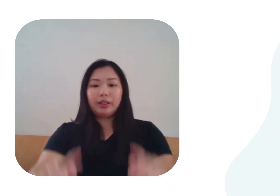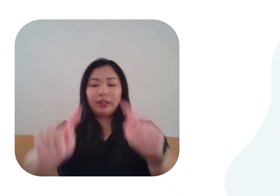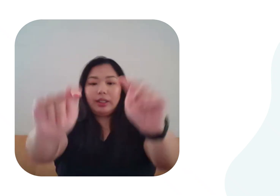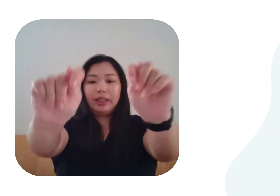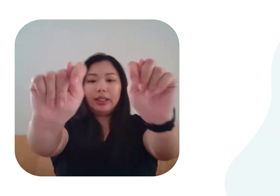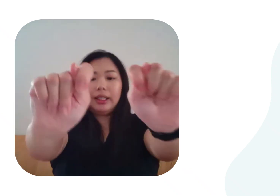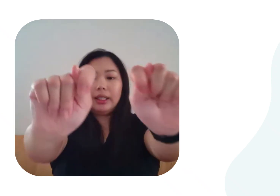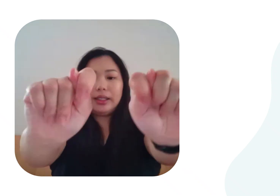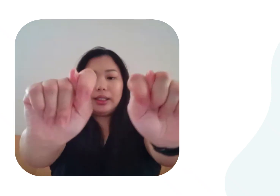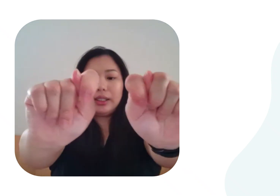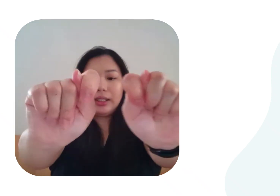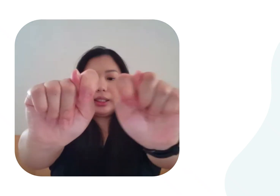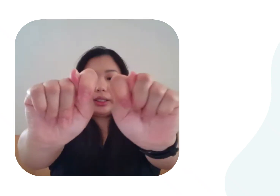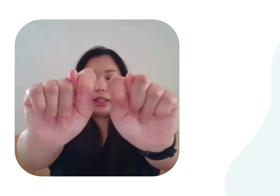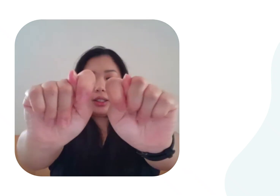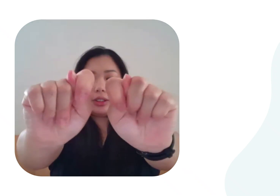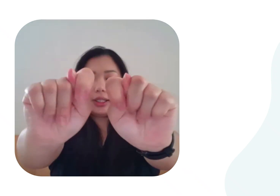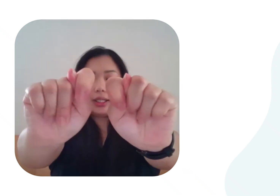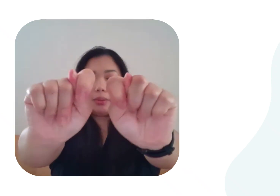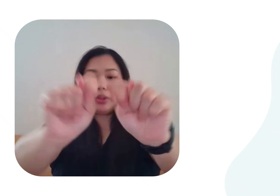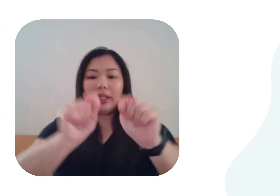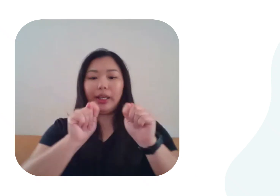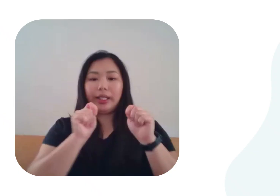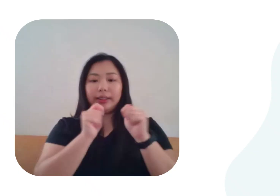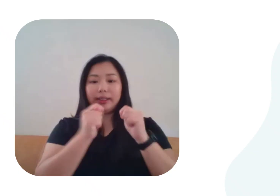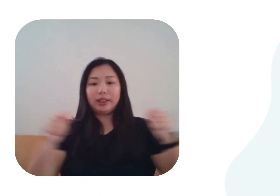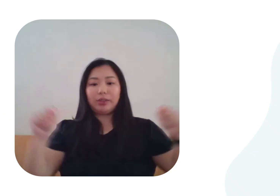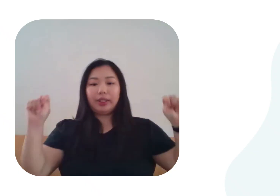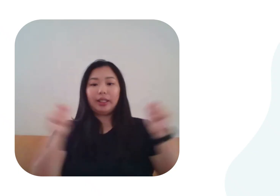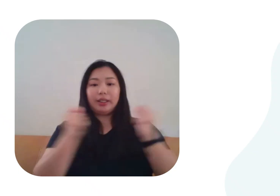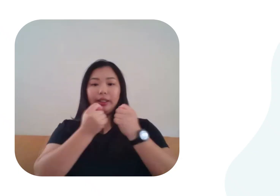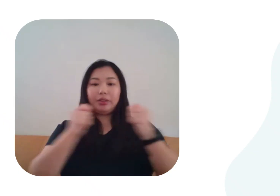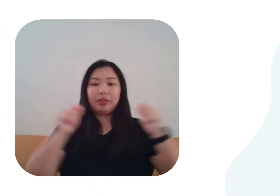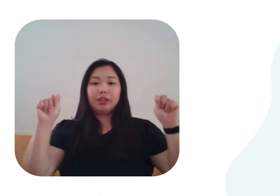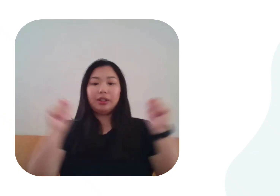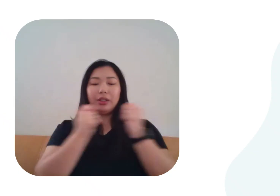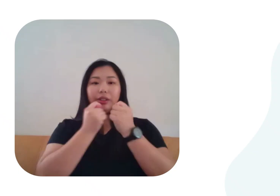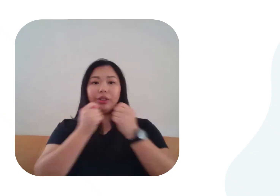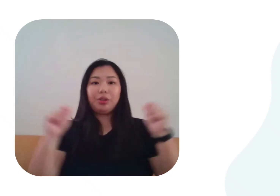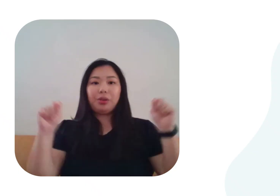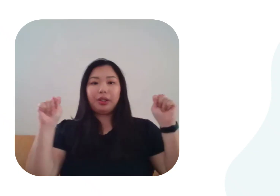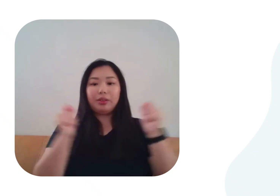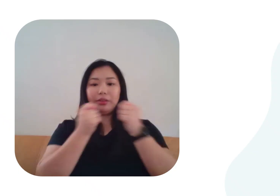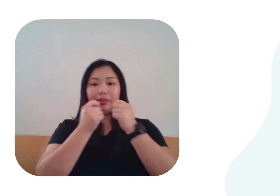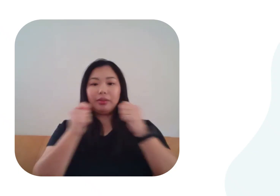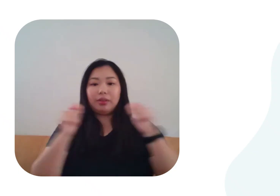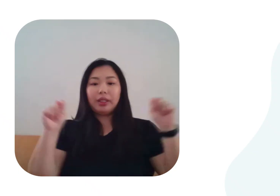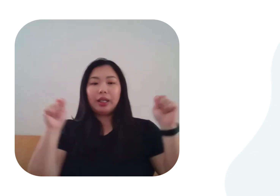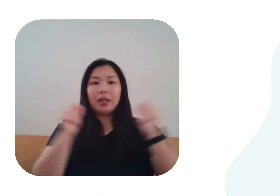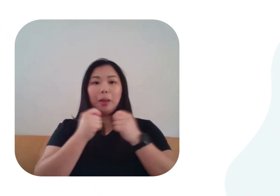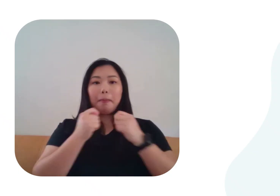Toy, the letter T in both hands and swing in and out. Toy.